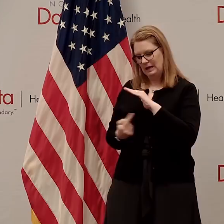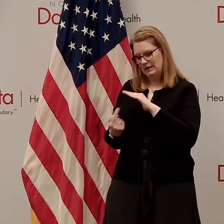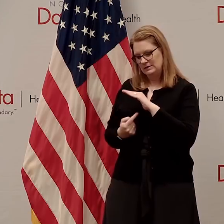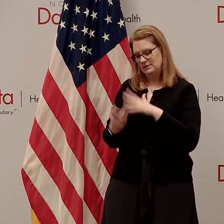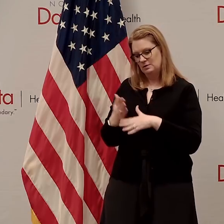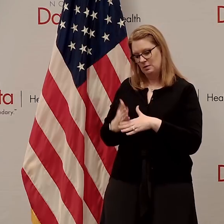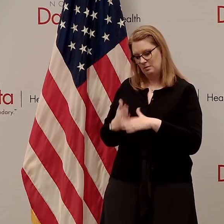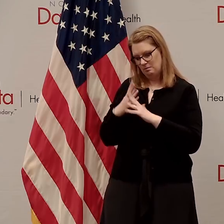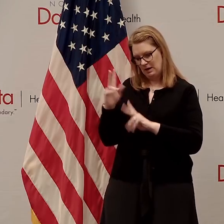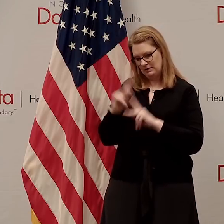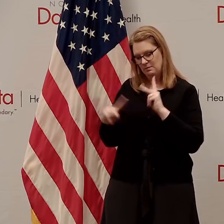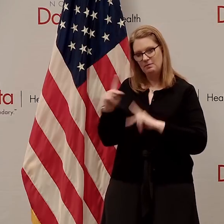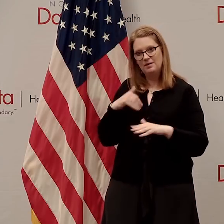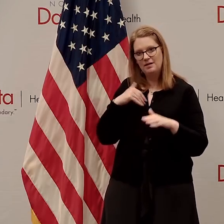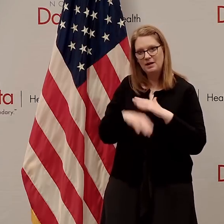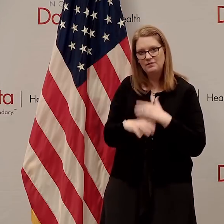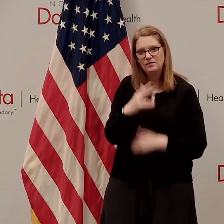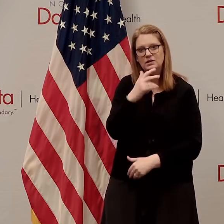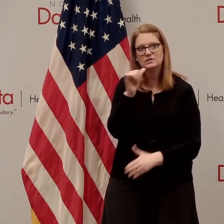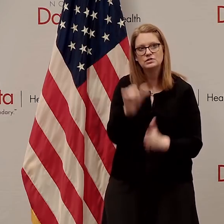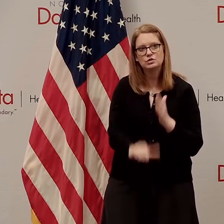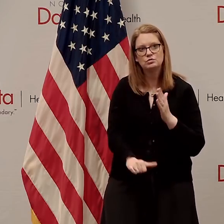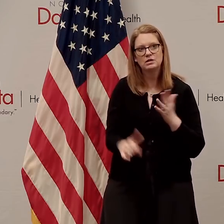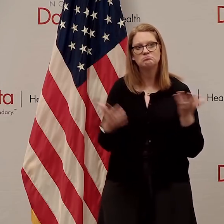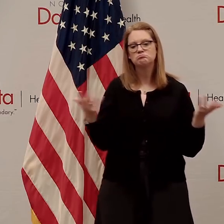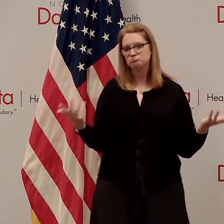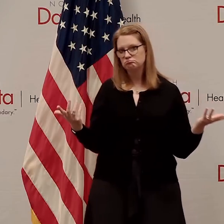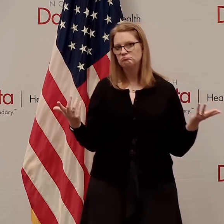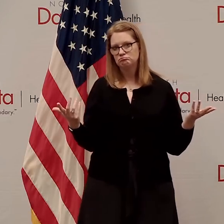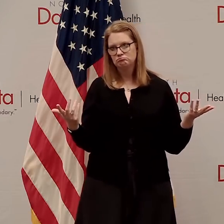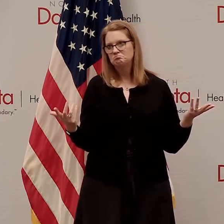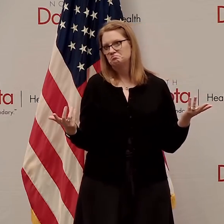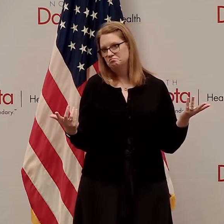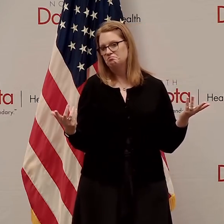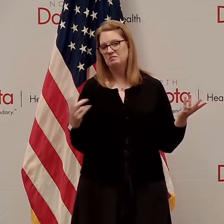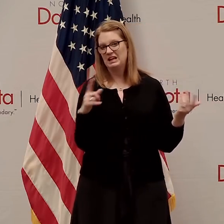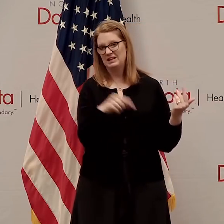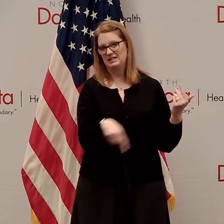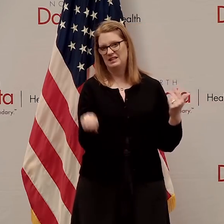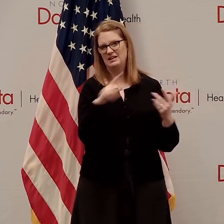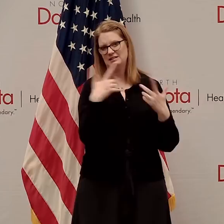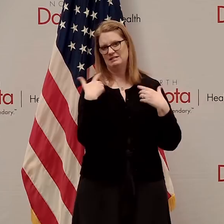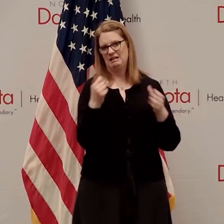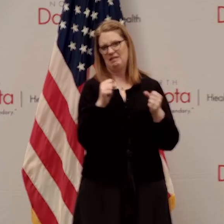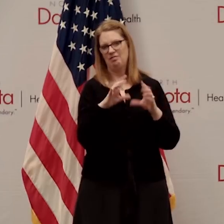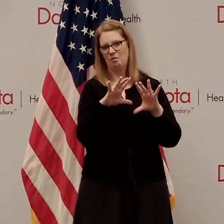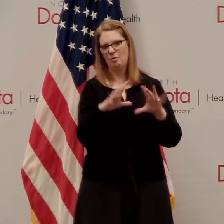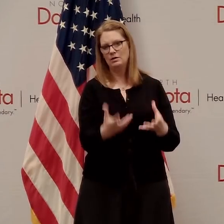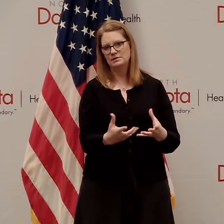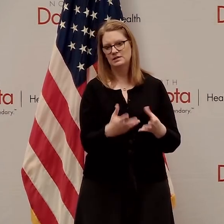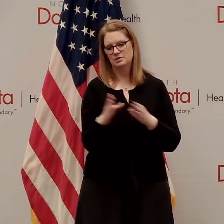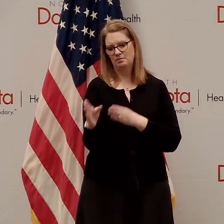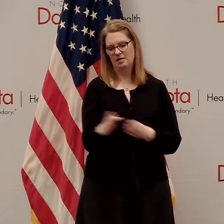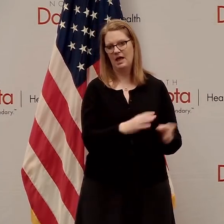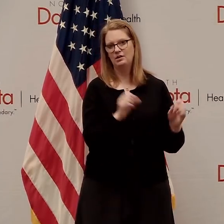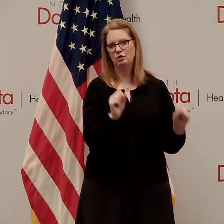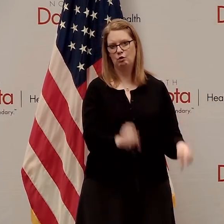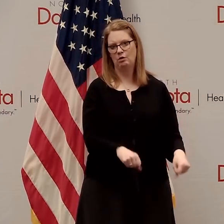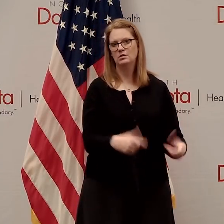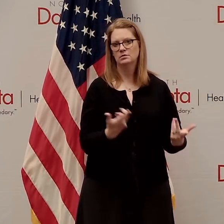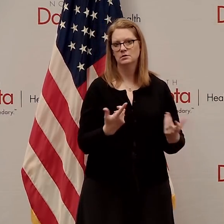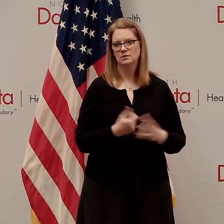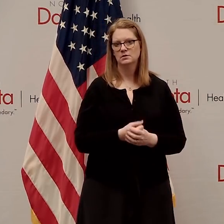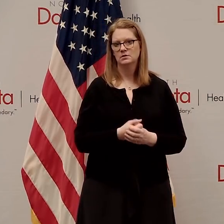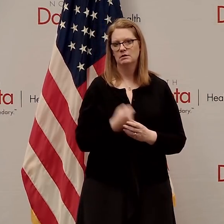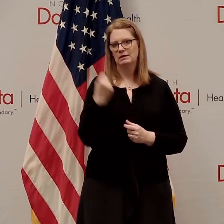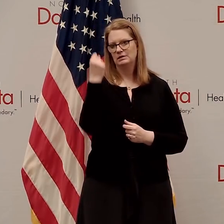that are coming in for these surgeries, that would all be within their realm as a health organization to plan and do that with no